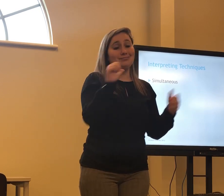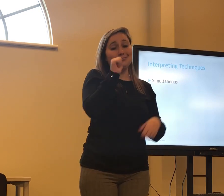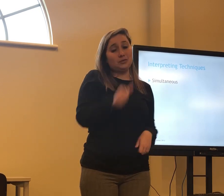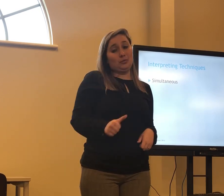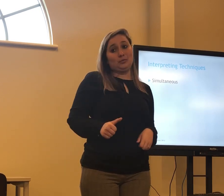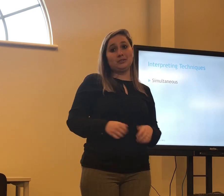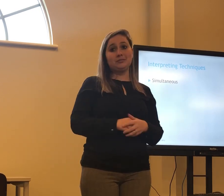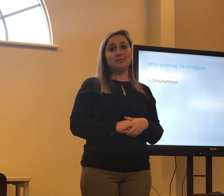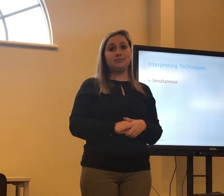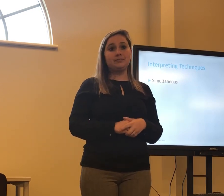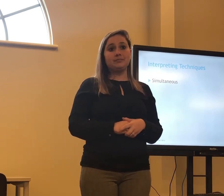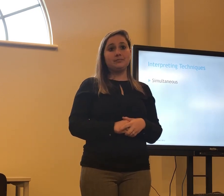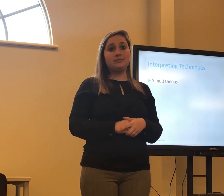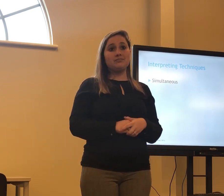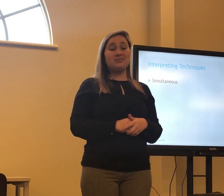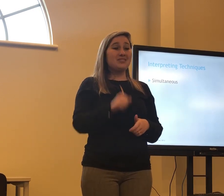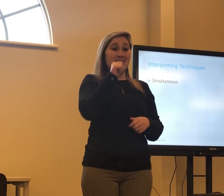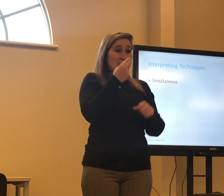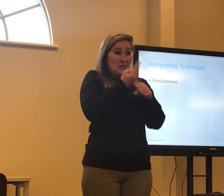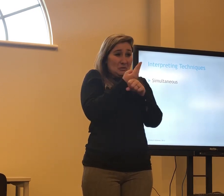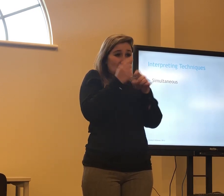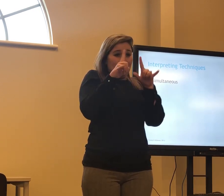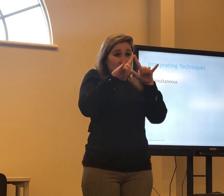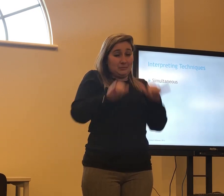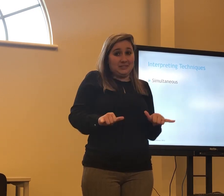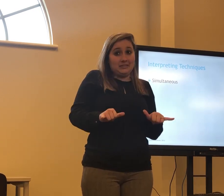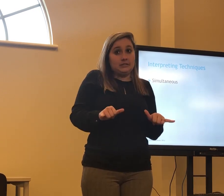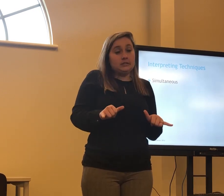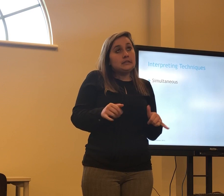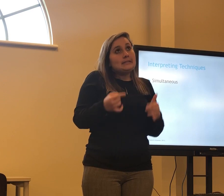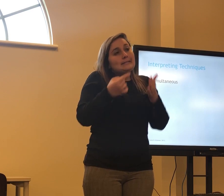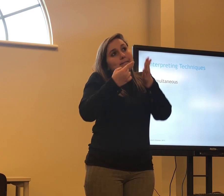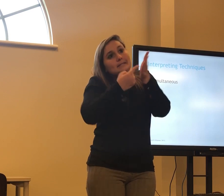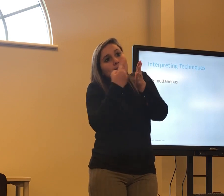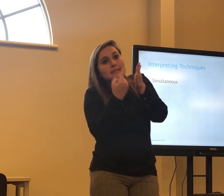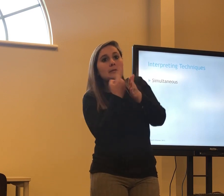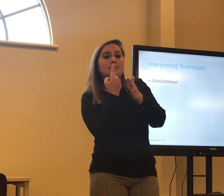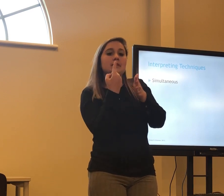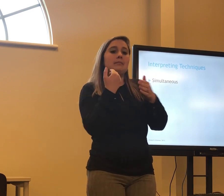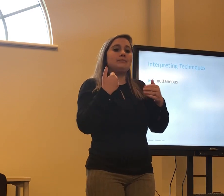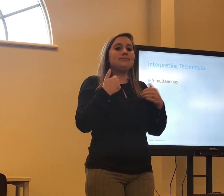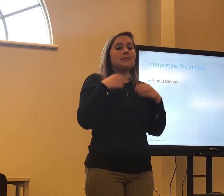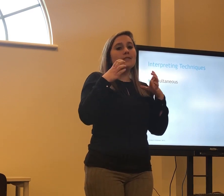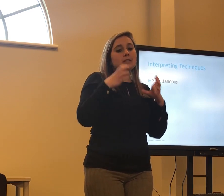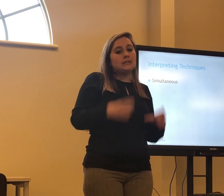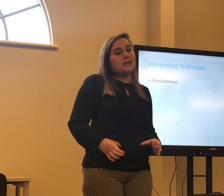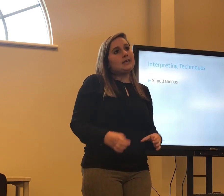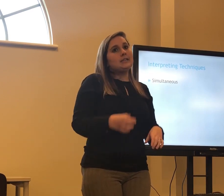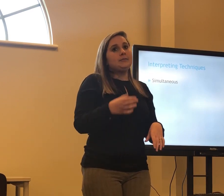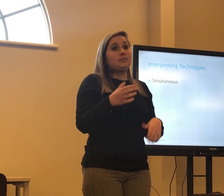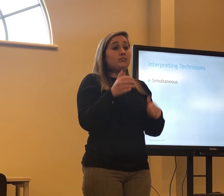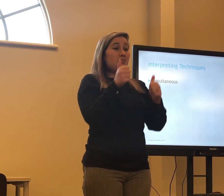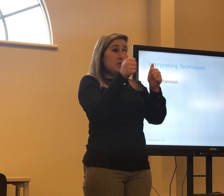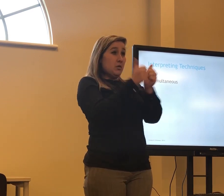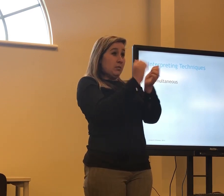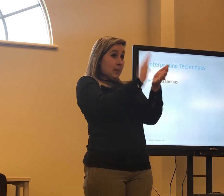I don't use simultaneous interpreting. Every once in a while, I will get a client with a college degree,